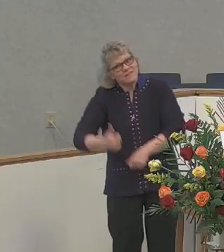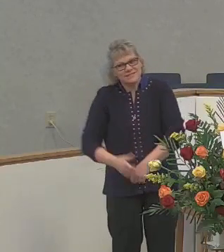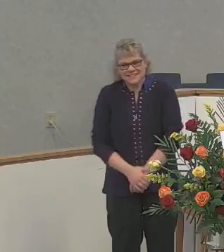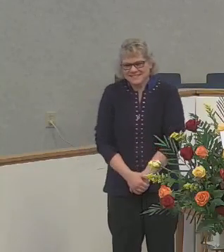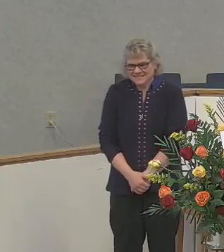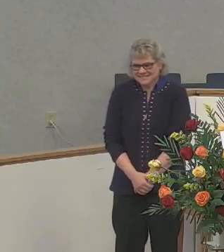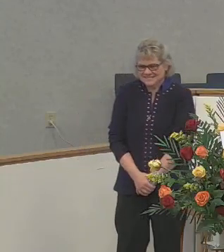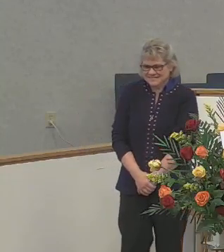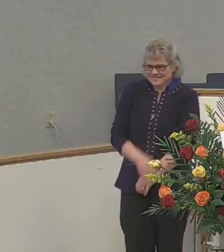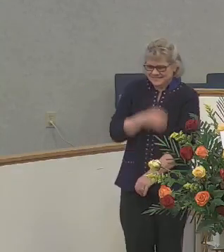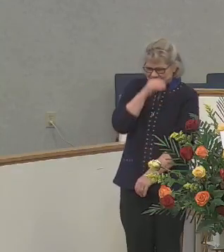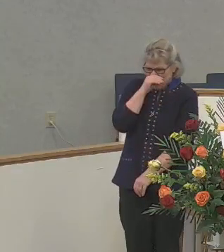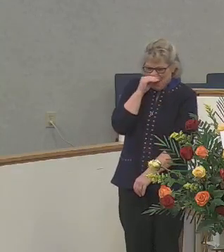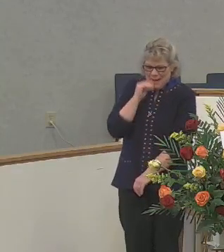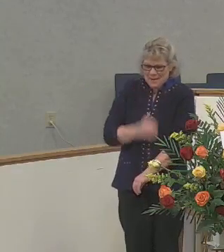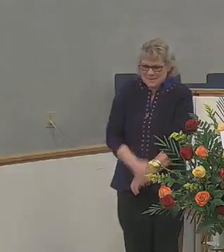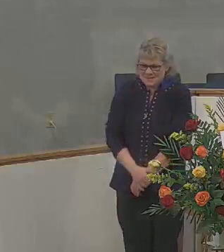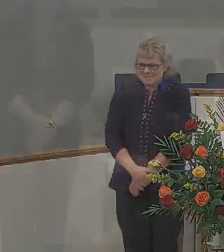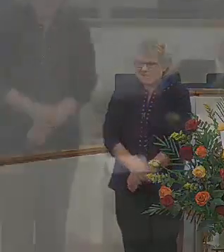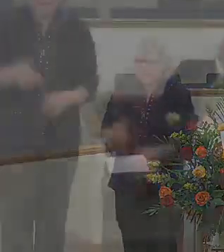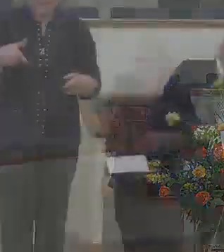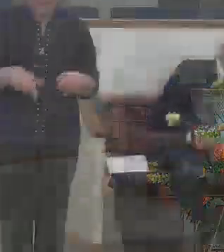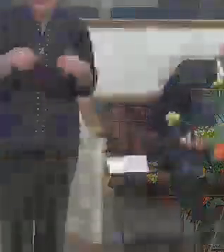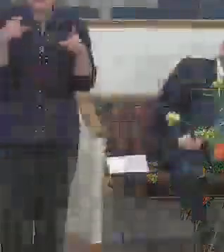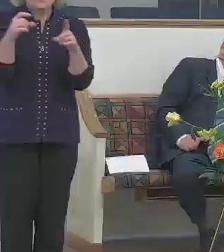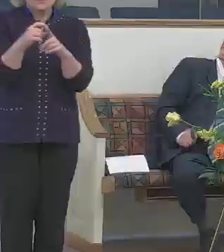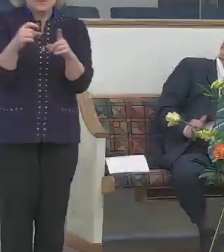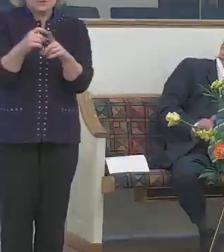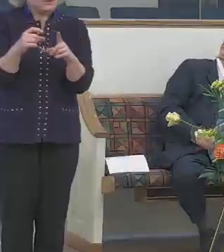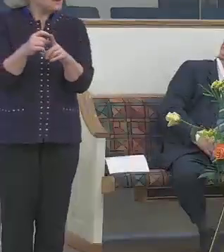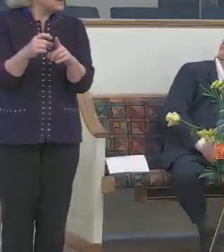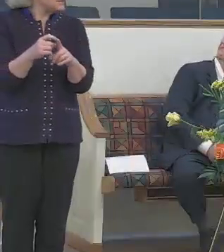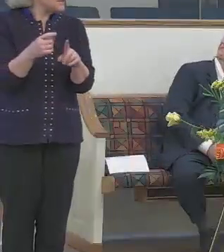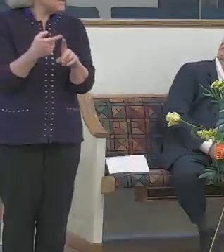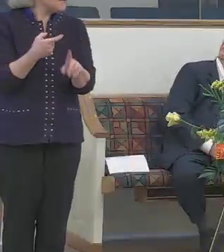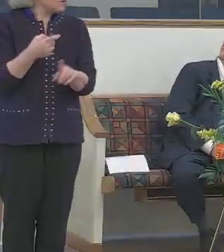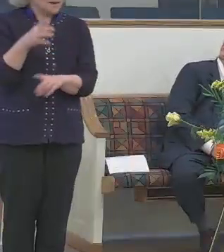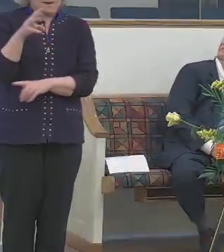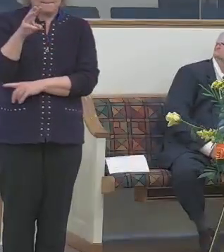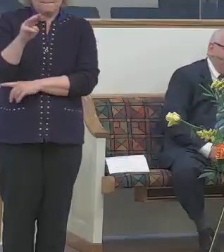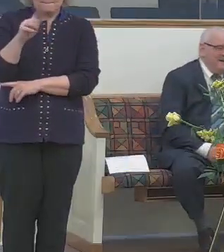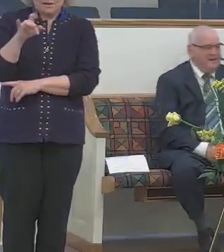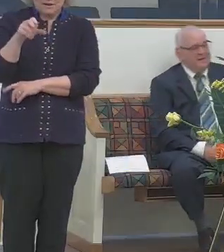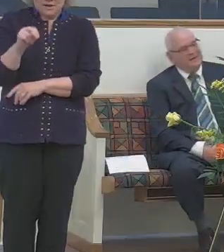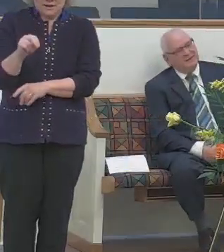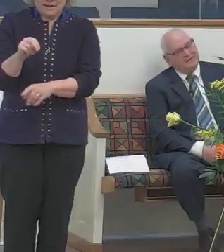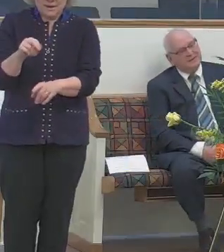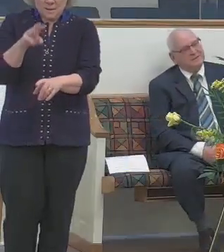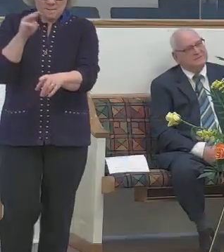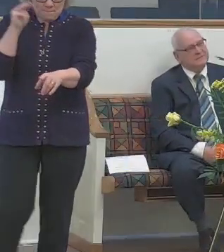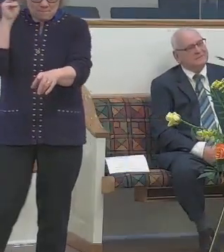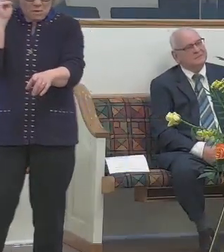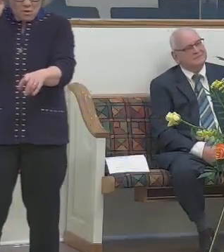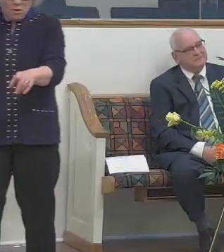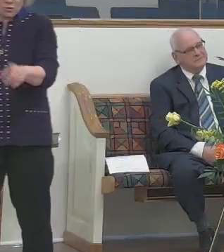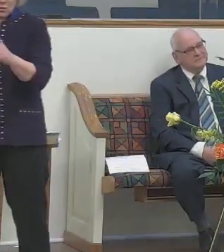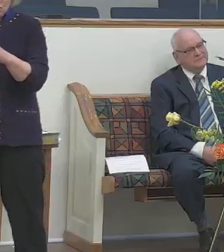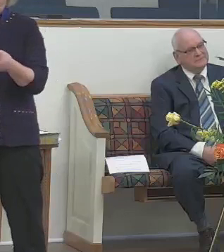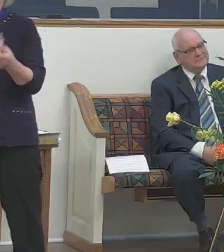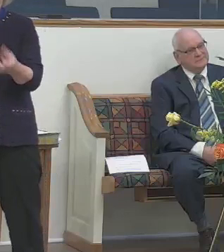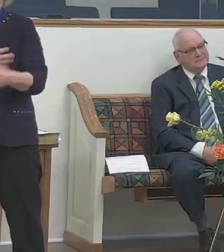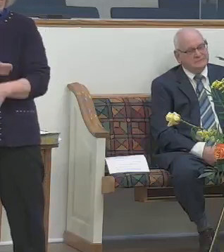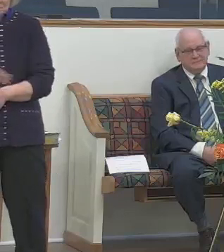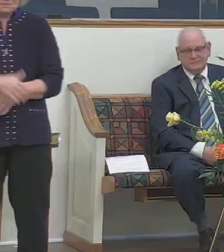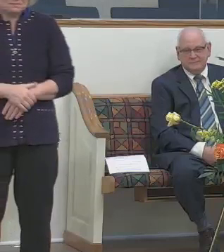son. These words are from Marion's youngest son, who's deaf, Mark. And so these